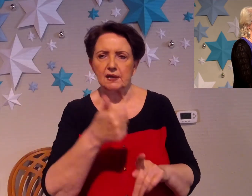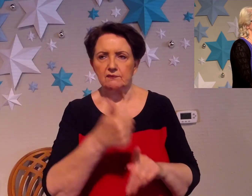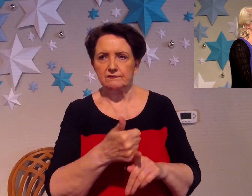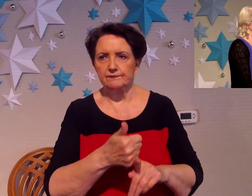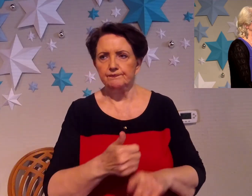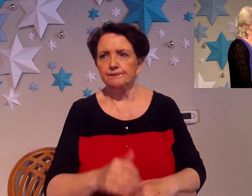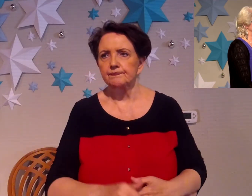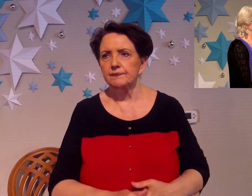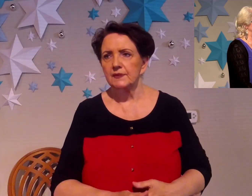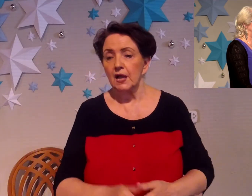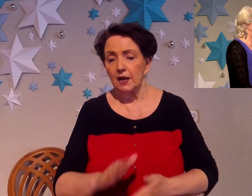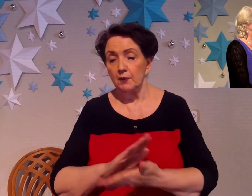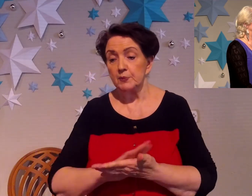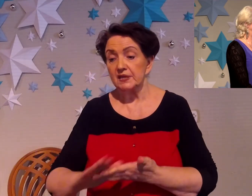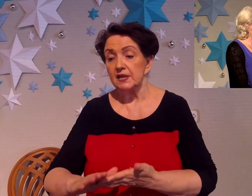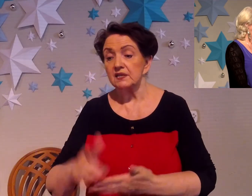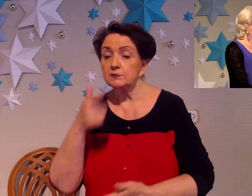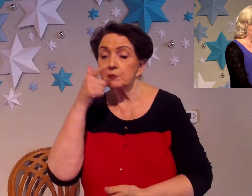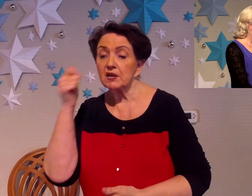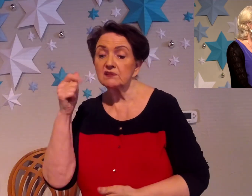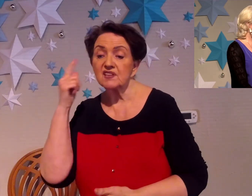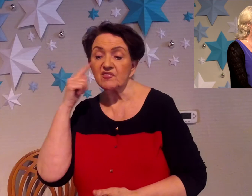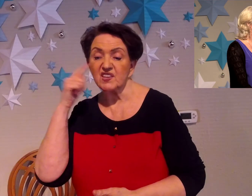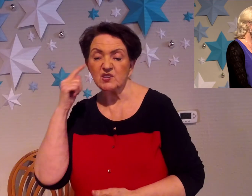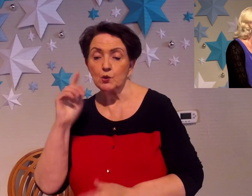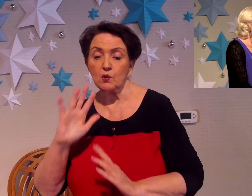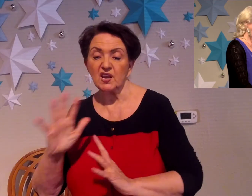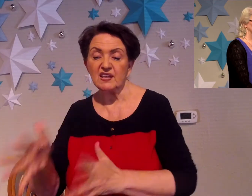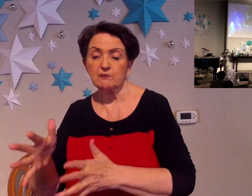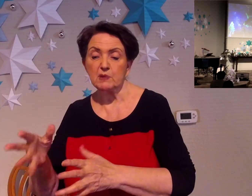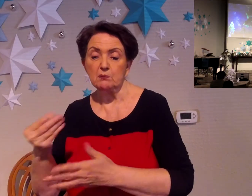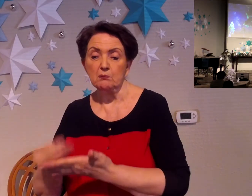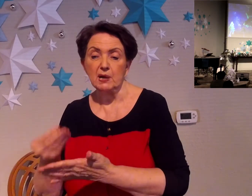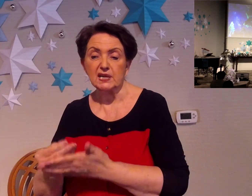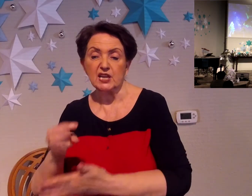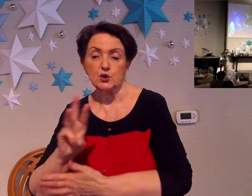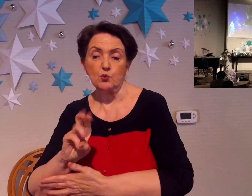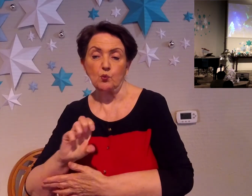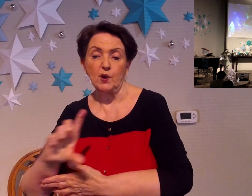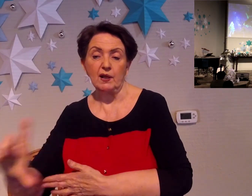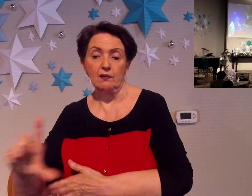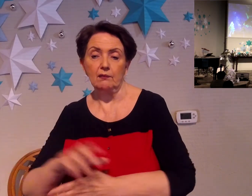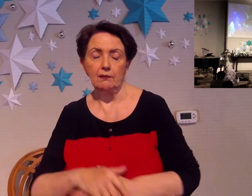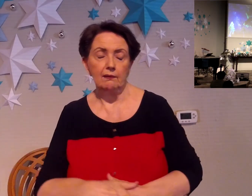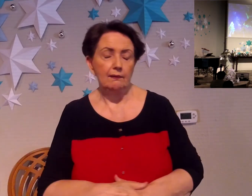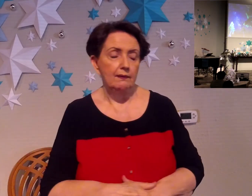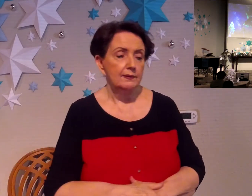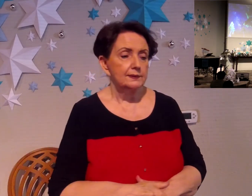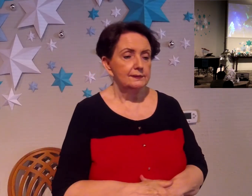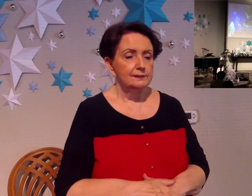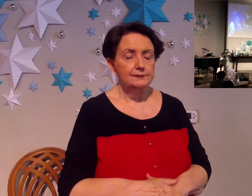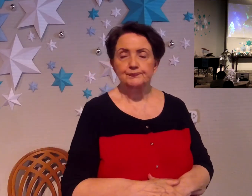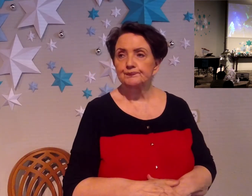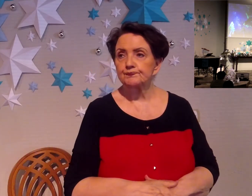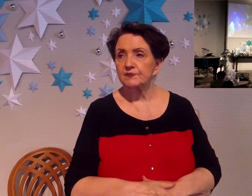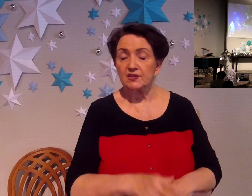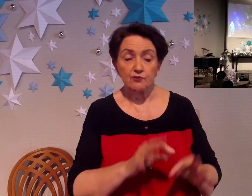Well, I'll be nice to you because I think you're going to leave me money. Right? In our families, whatever that